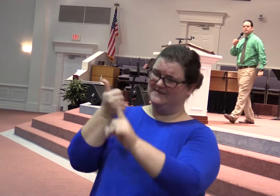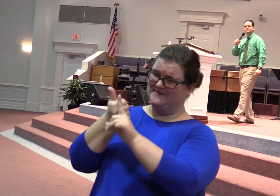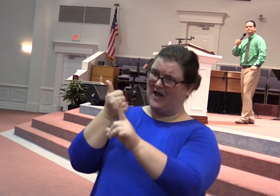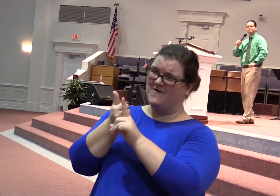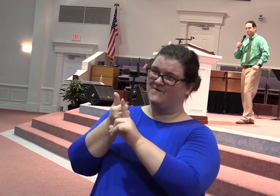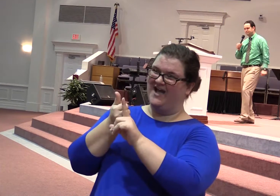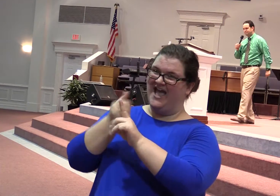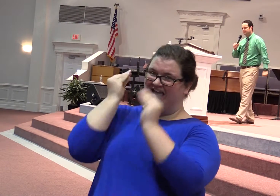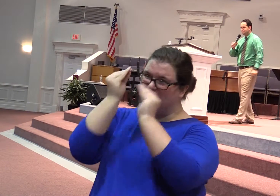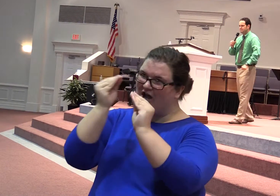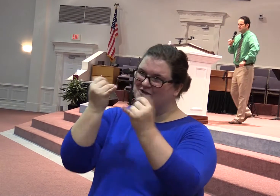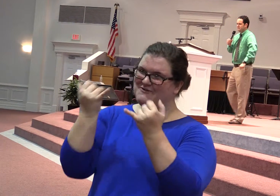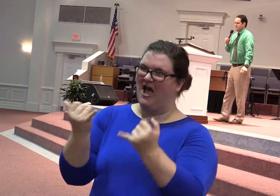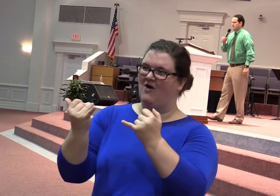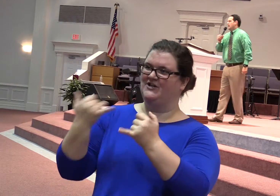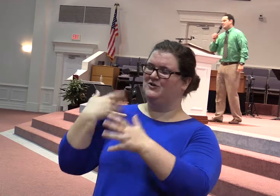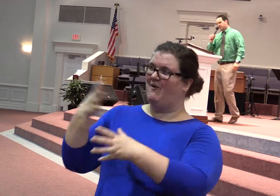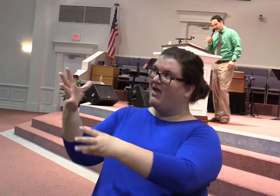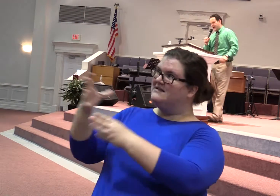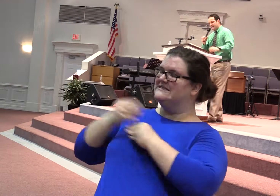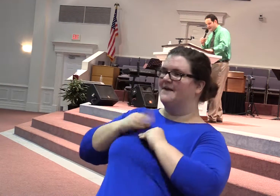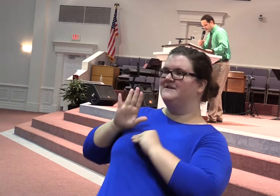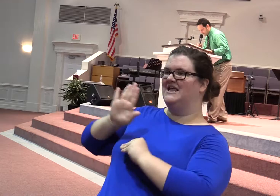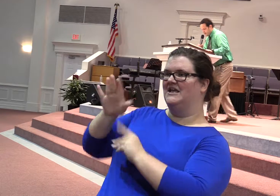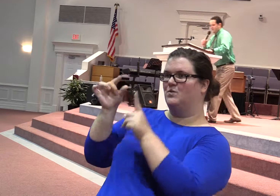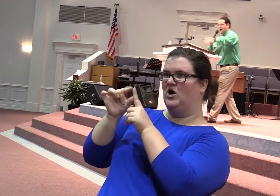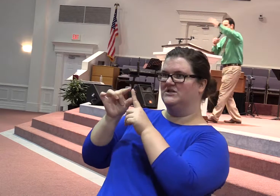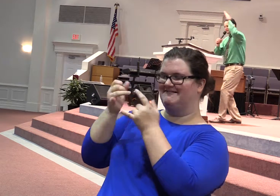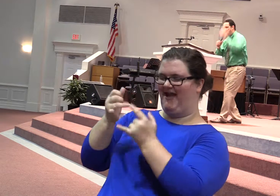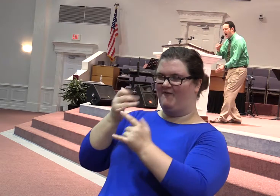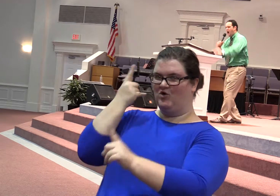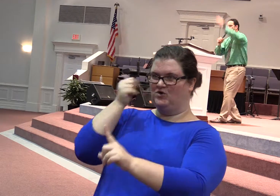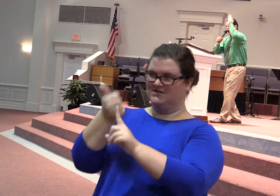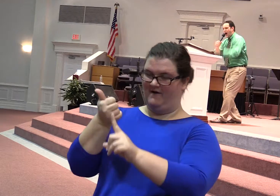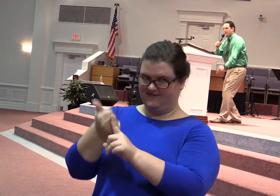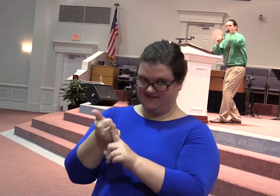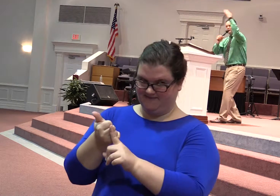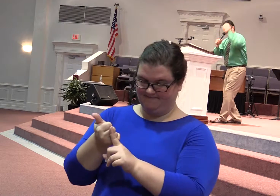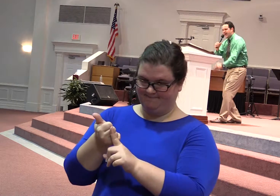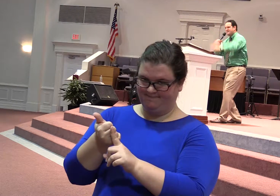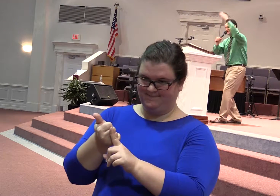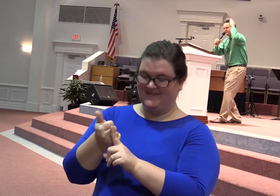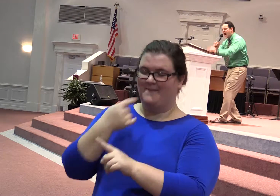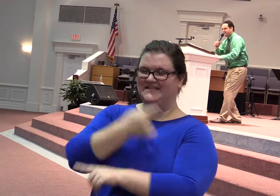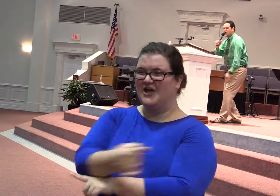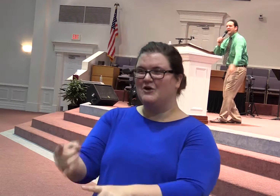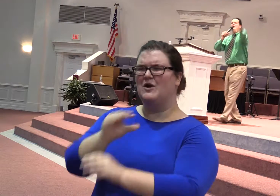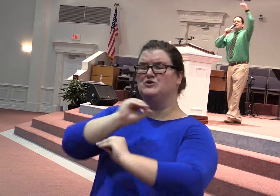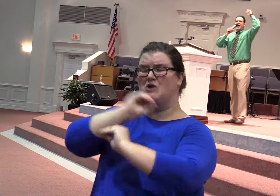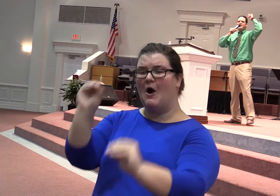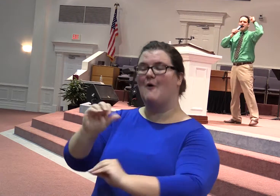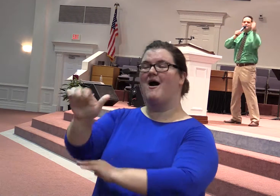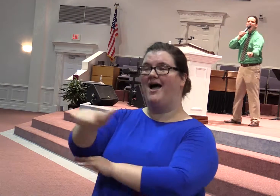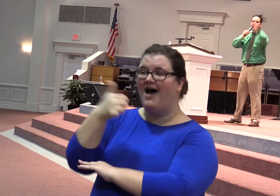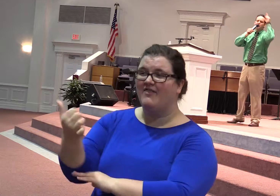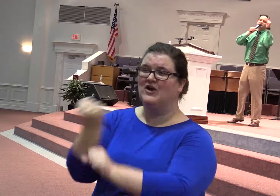cornerstone." Right. Amen. I'm going to say it like this. There is no other saving doctrine